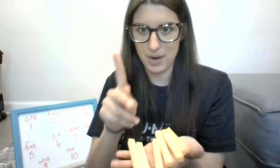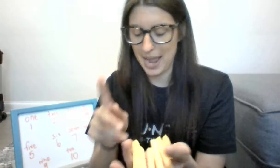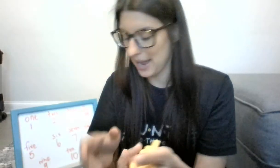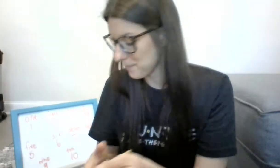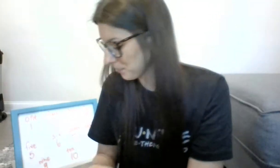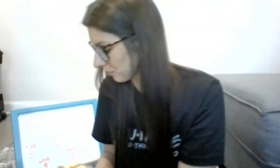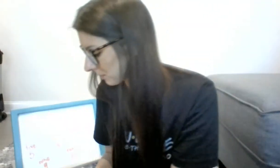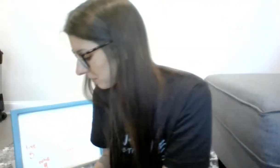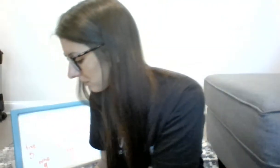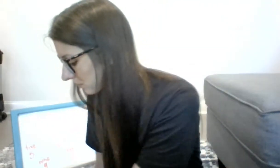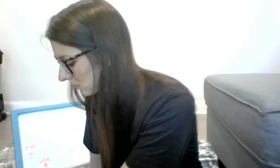Okay?